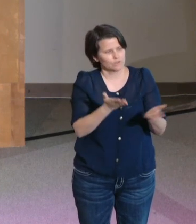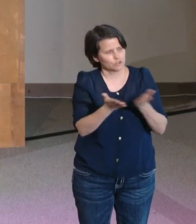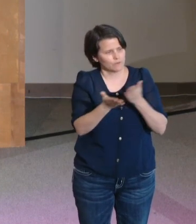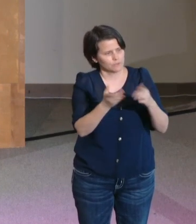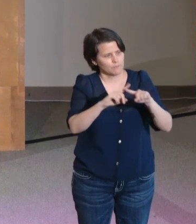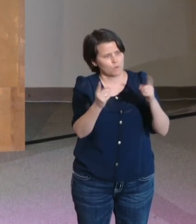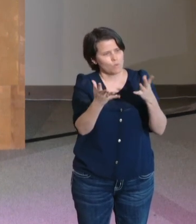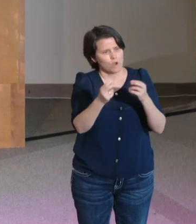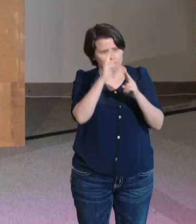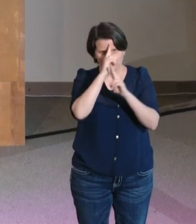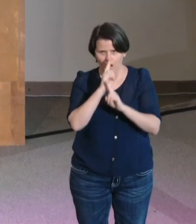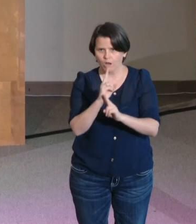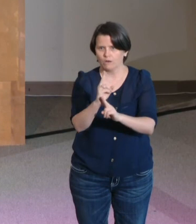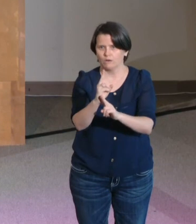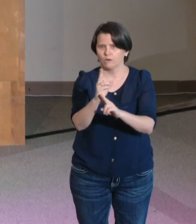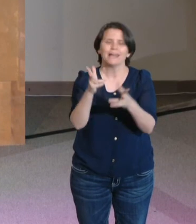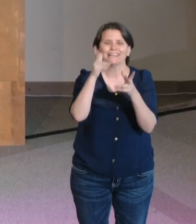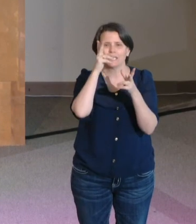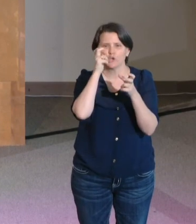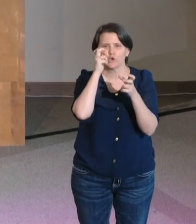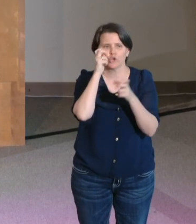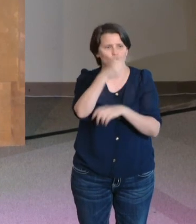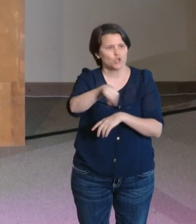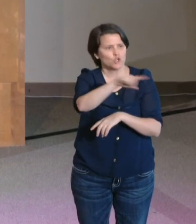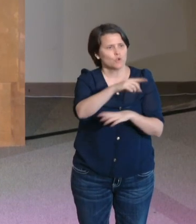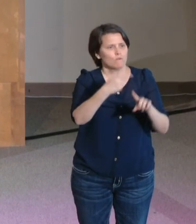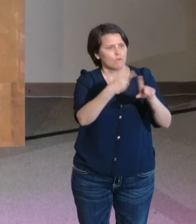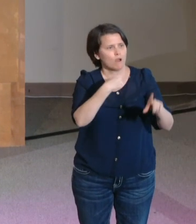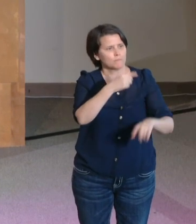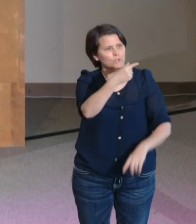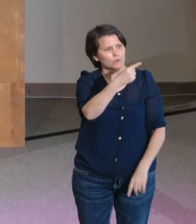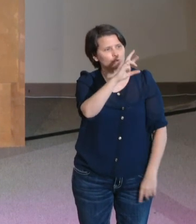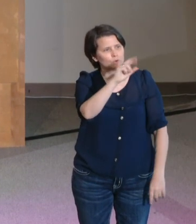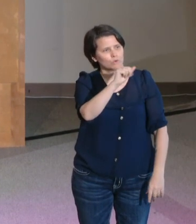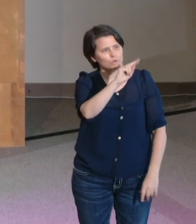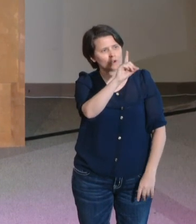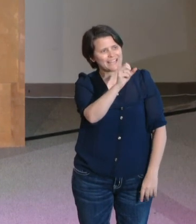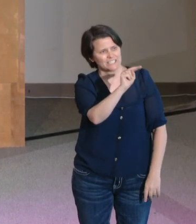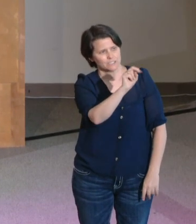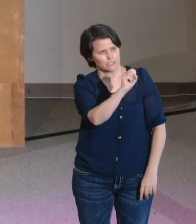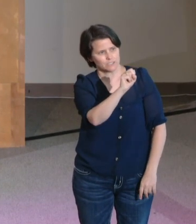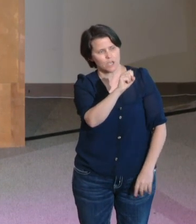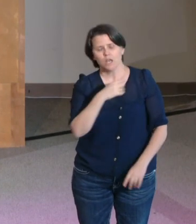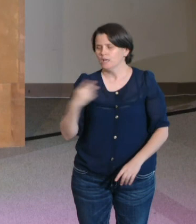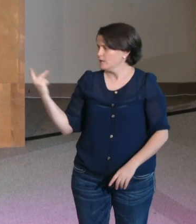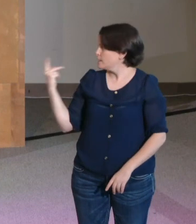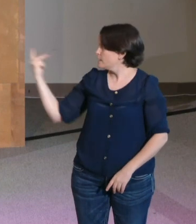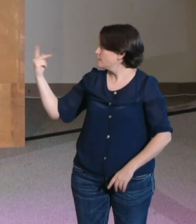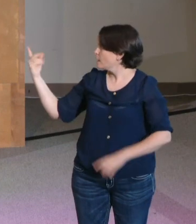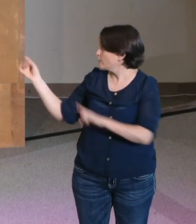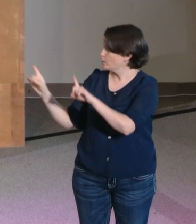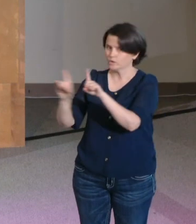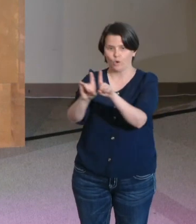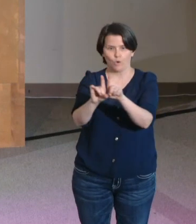and hear you and hear where you are regarding the issue of the Grandins. So at the end, I'm going to pull him with me at the end, and if you really